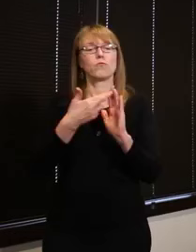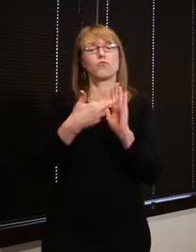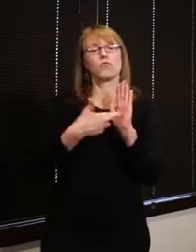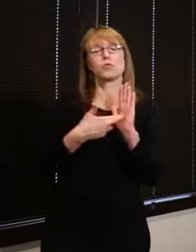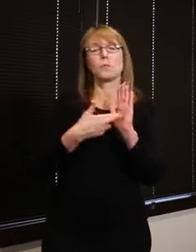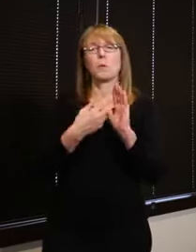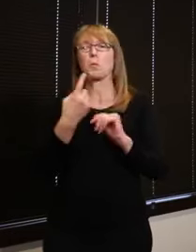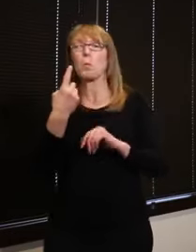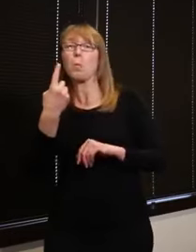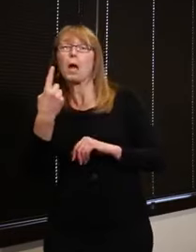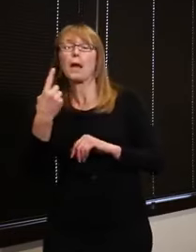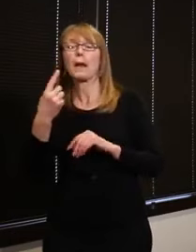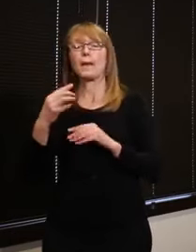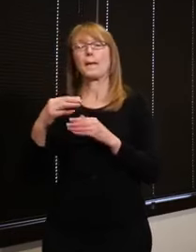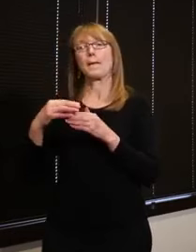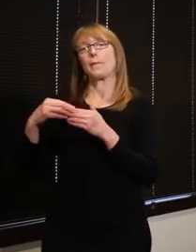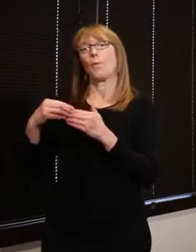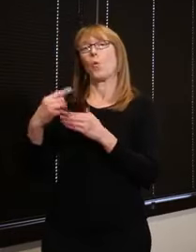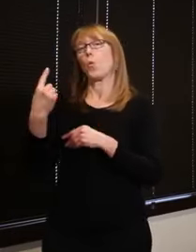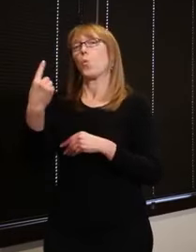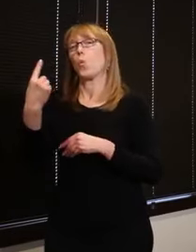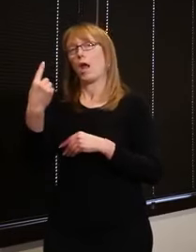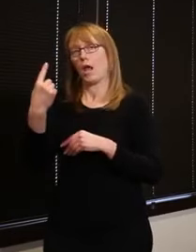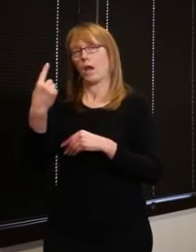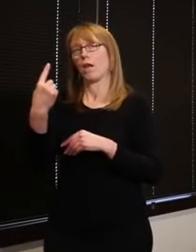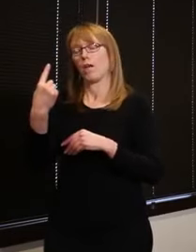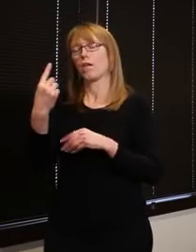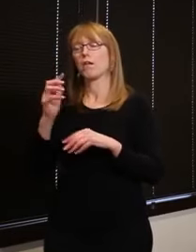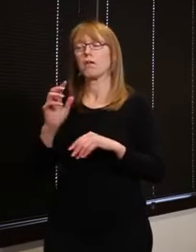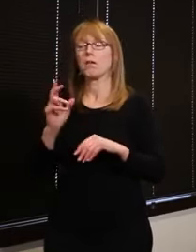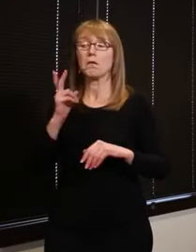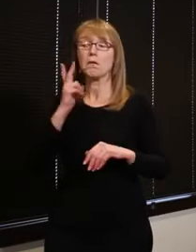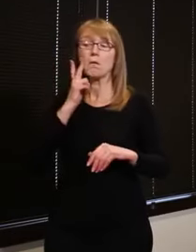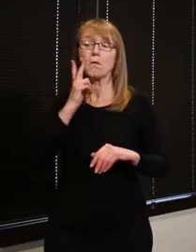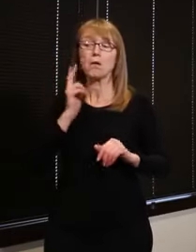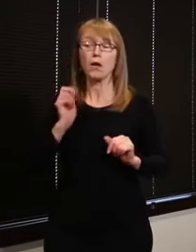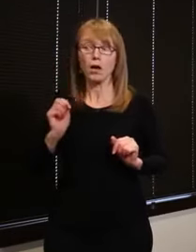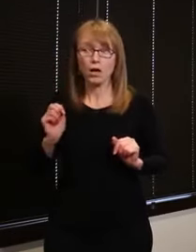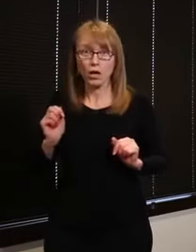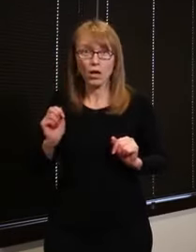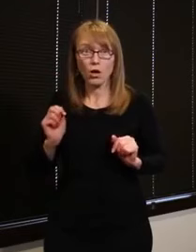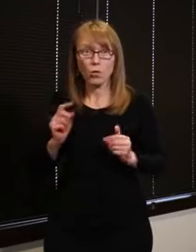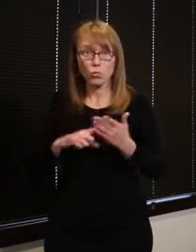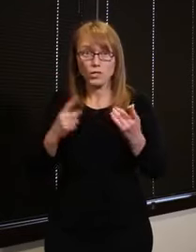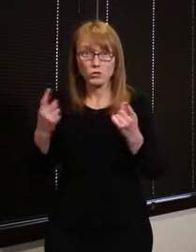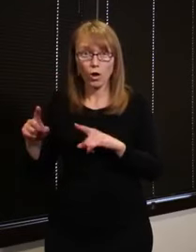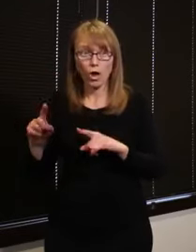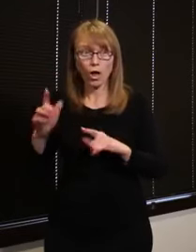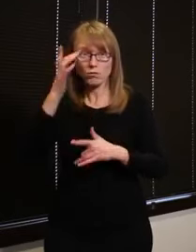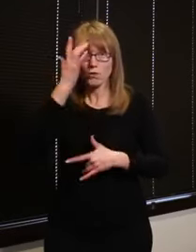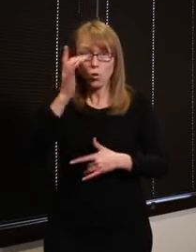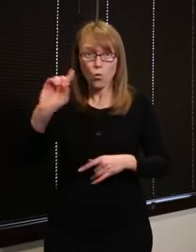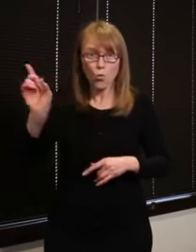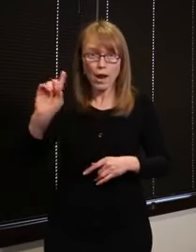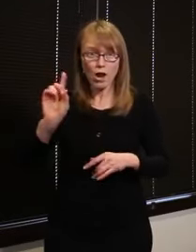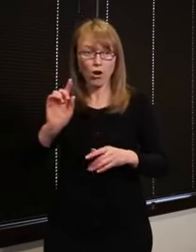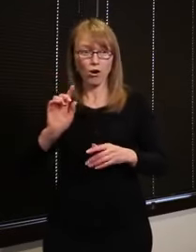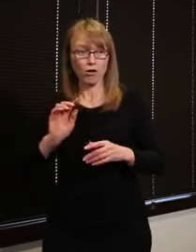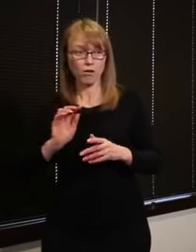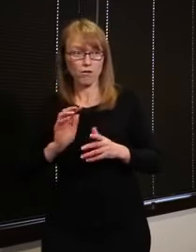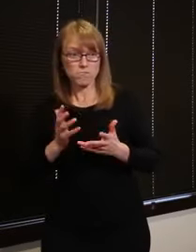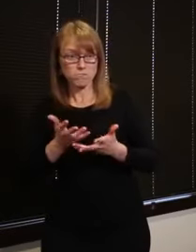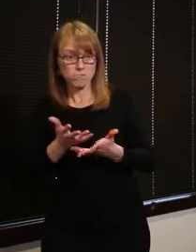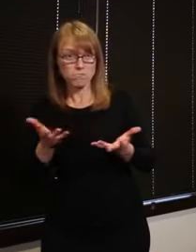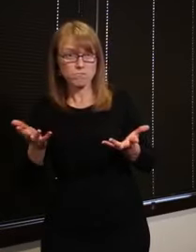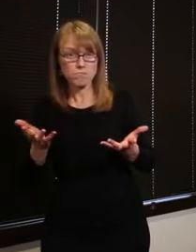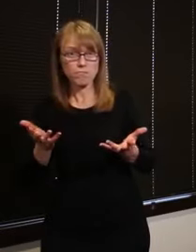community, understand where we are with the virus, and then adjust from there. And so we have to have those